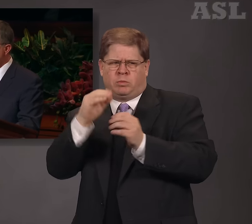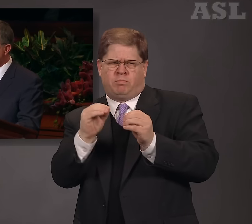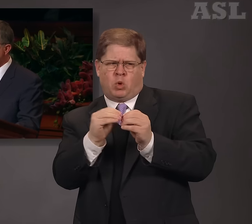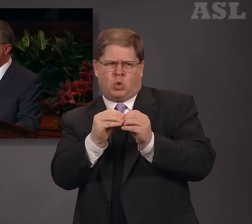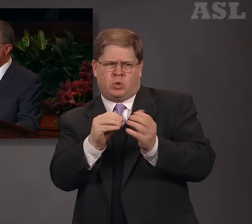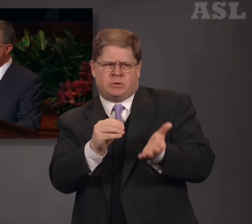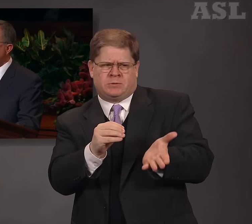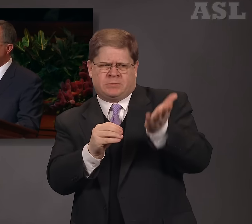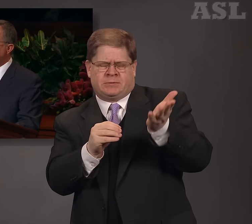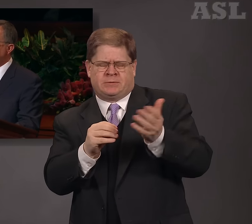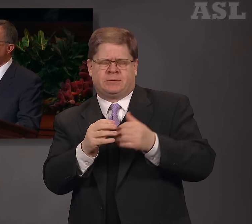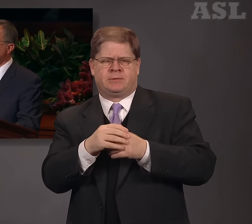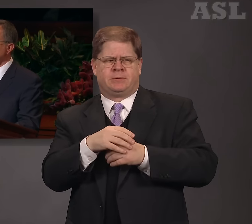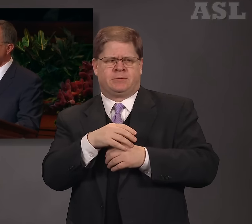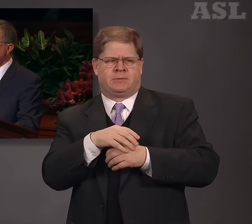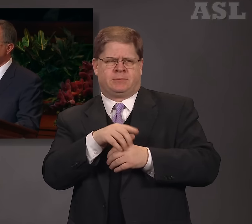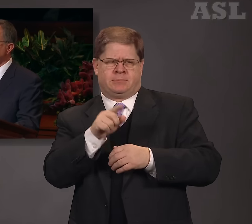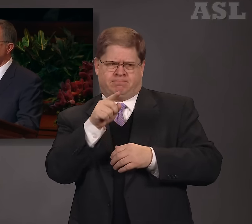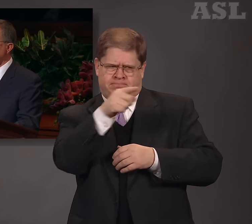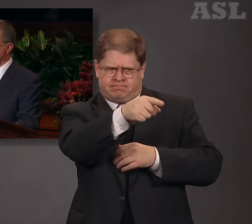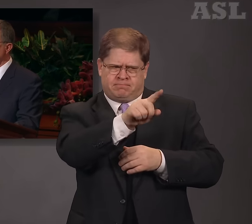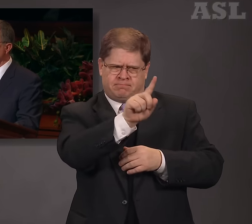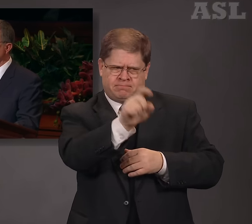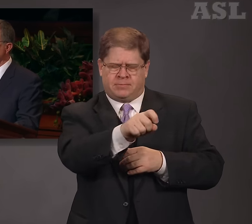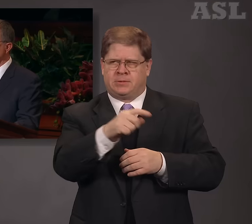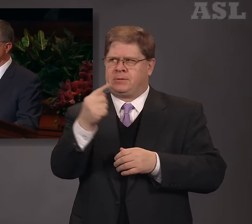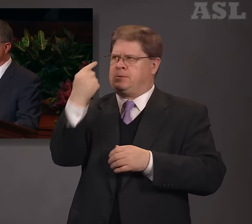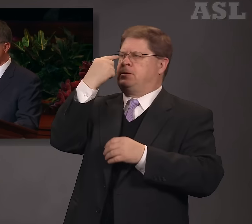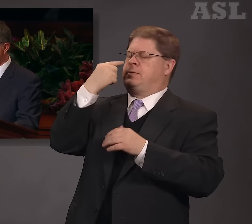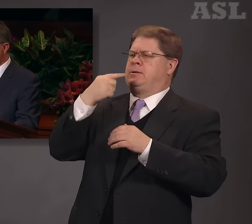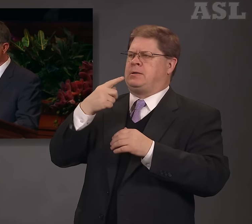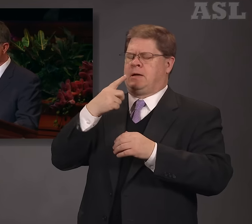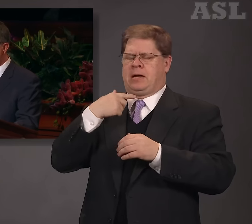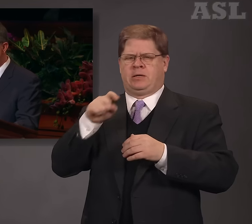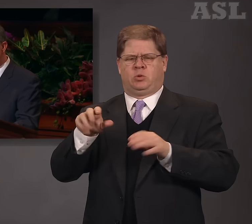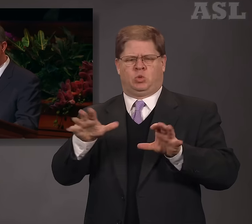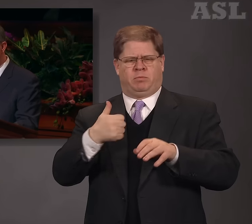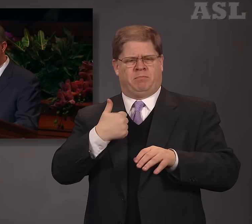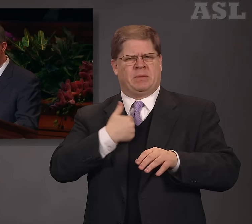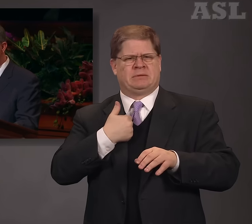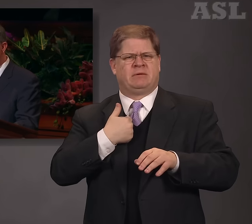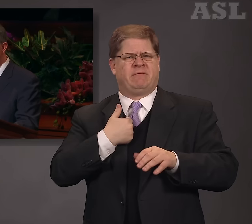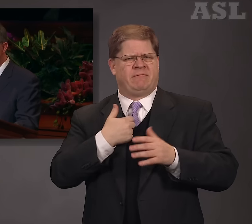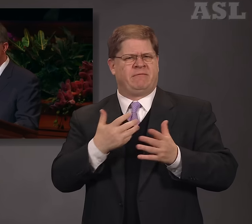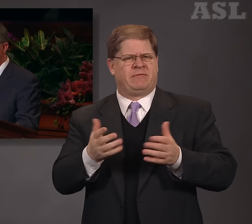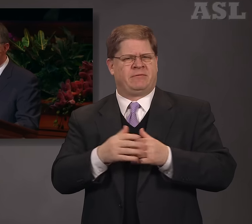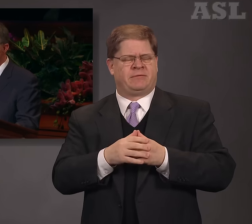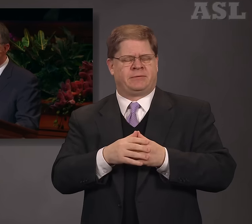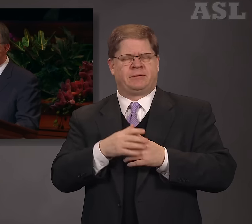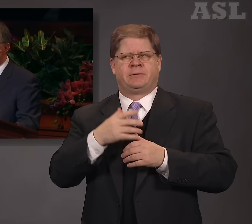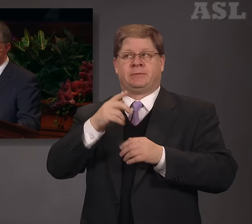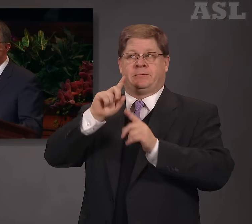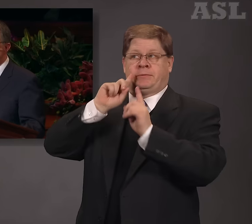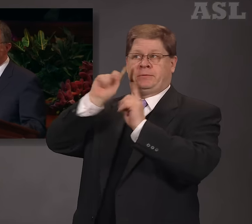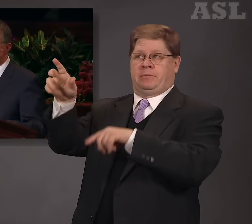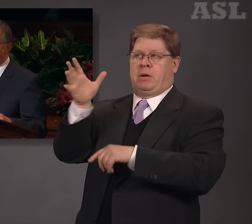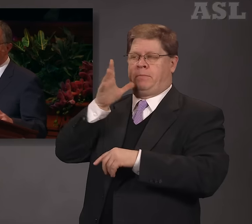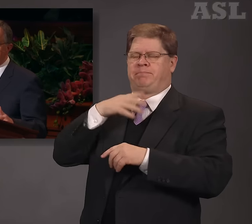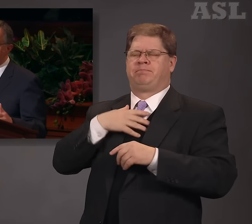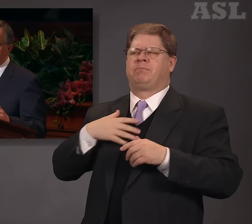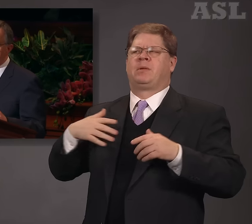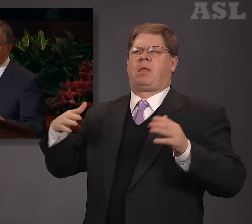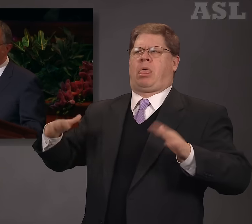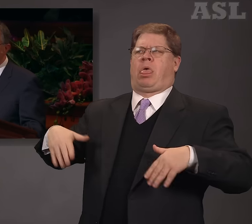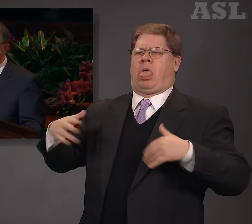was needed. I needed to act and know for myself. I replied that I had not